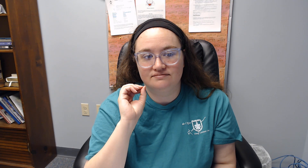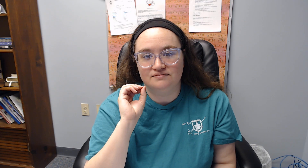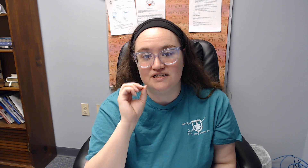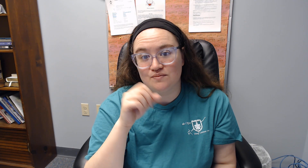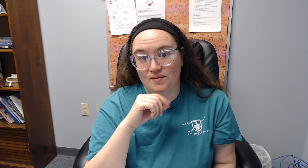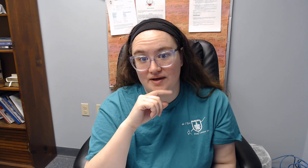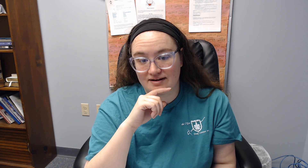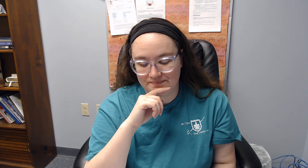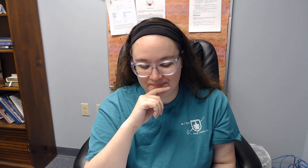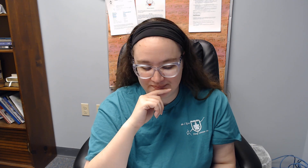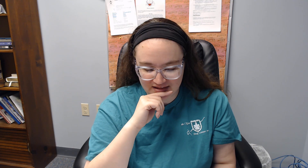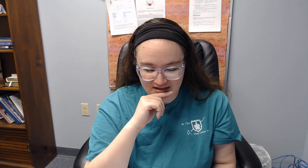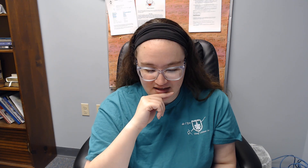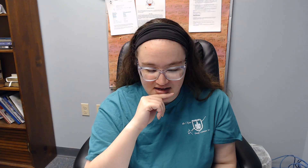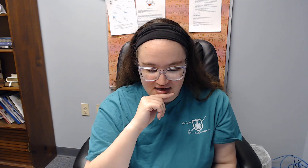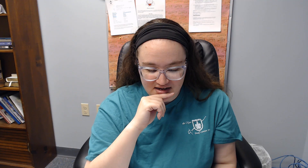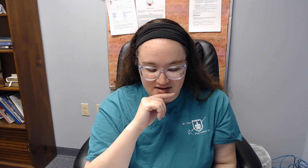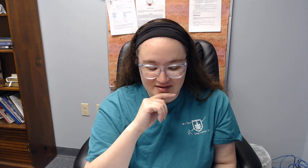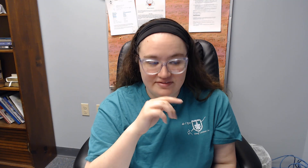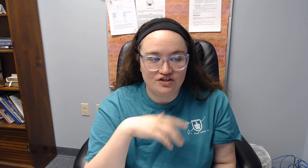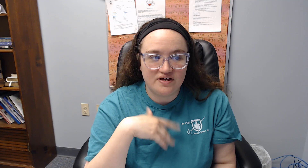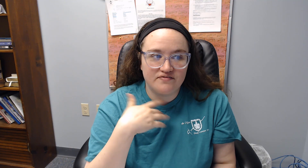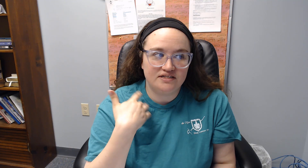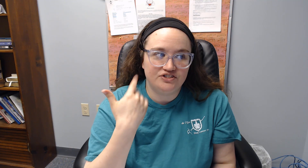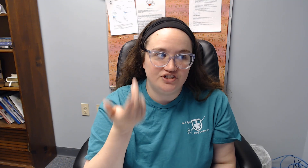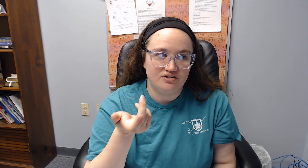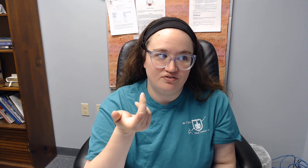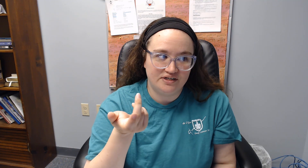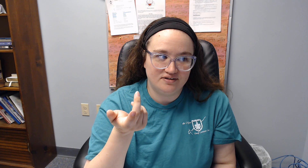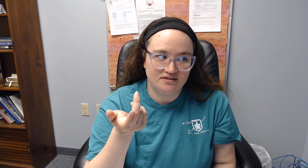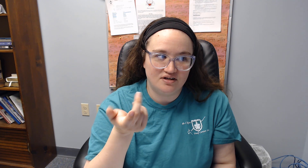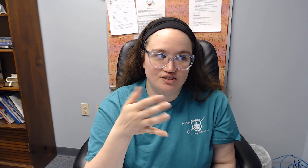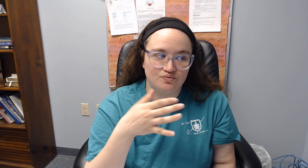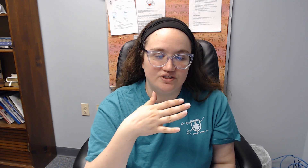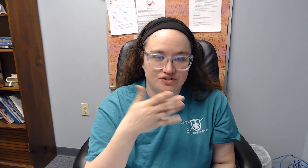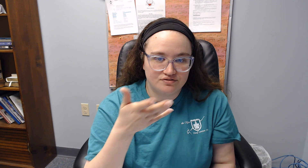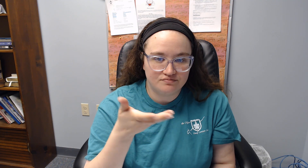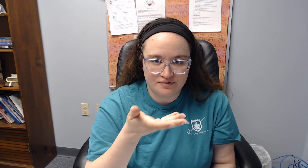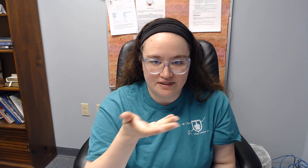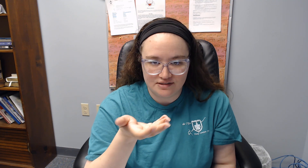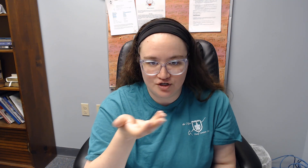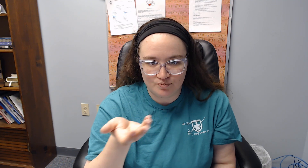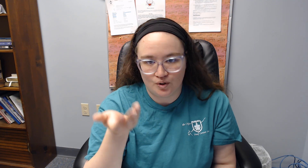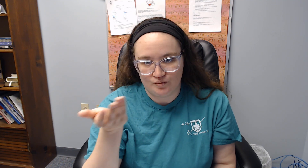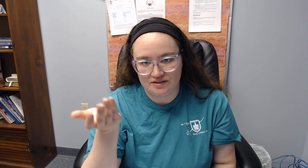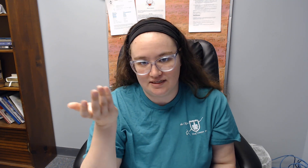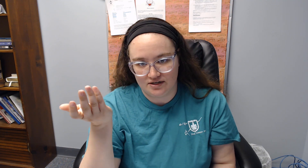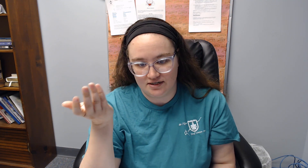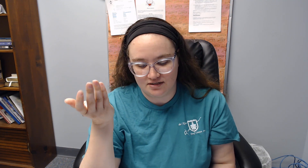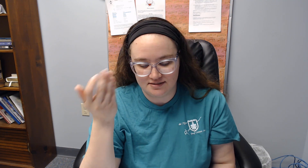be smart about it. And then you have congenital hearing loss, which you're born with the hearing loss. It